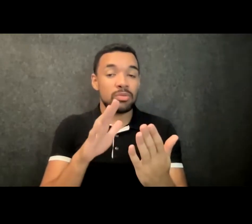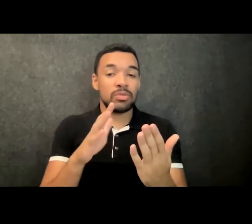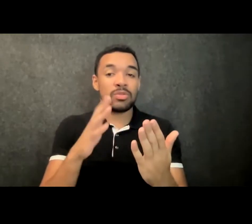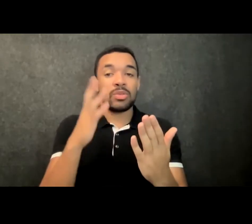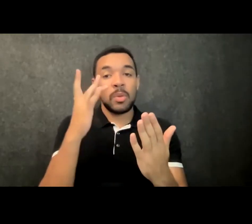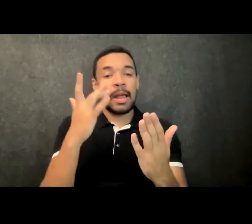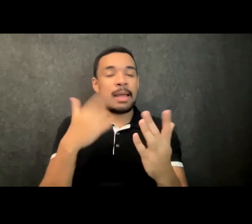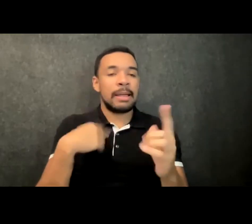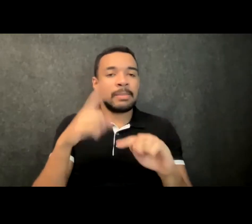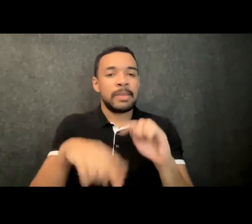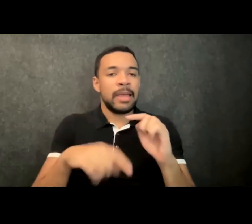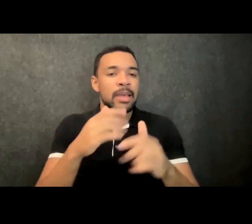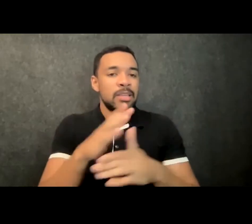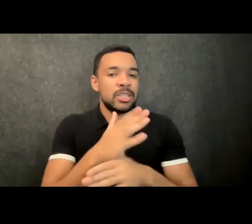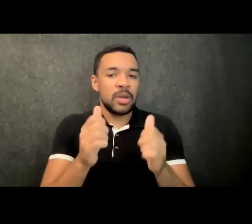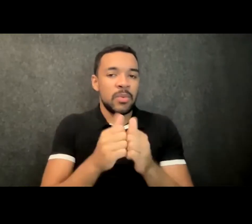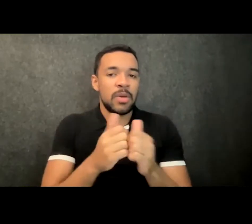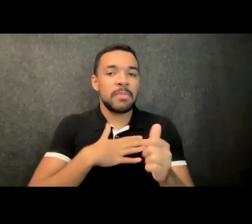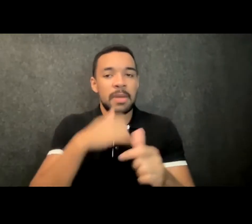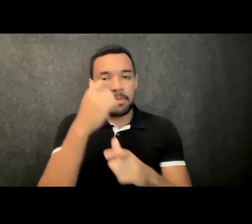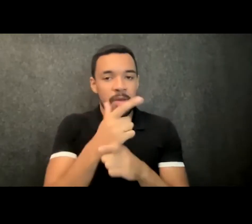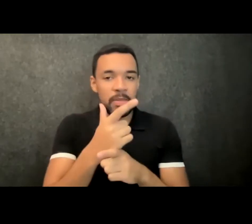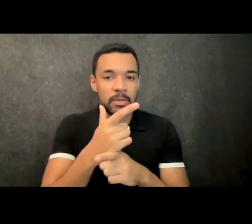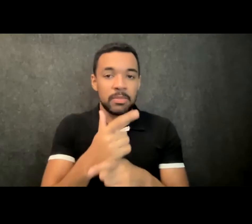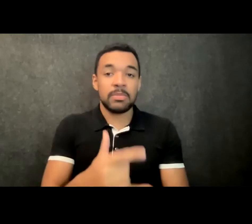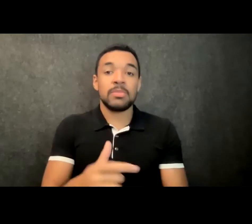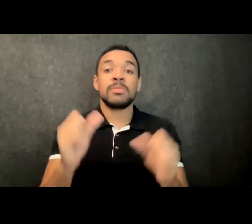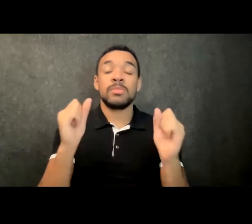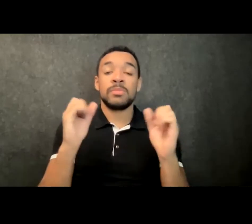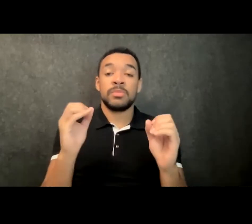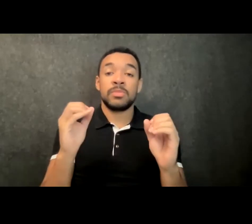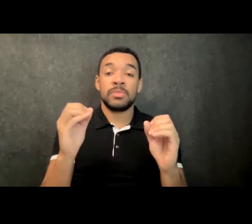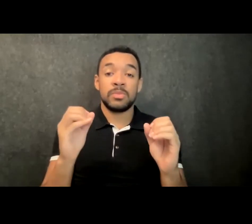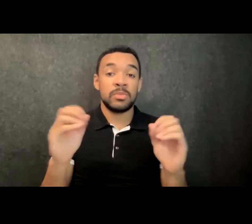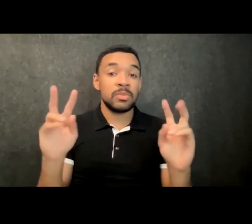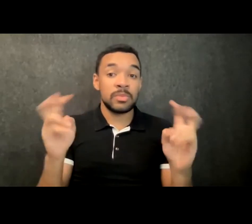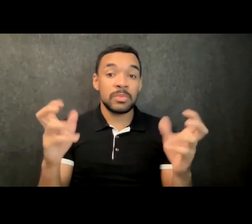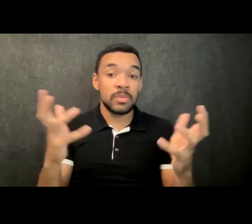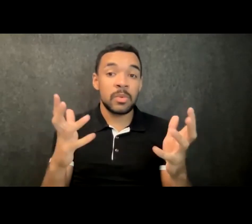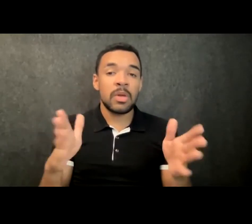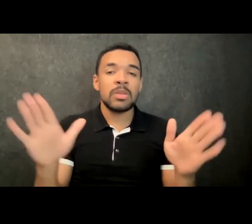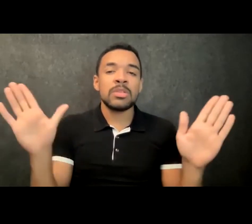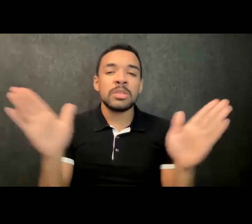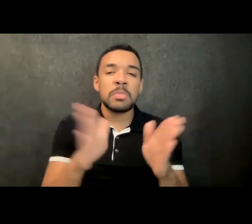brother. All right, so this is called Small Good Things.